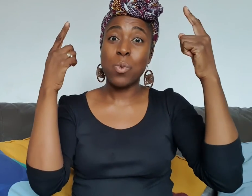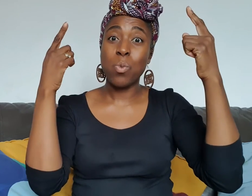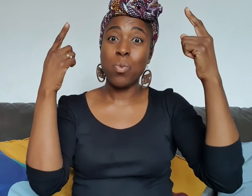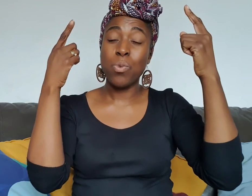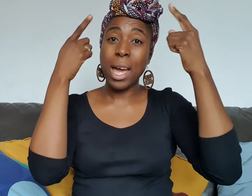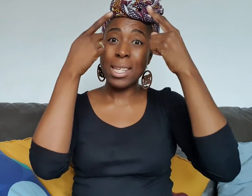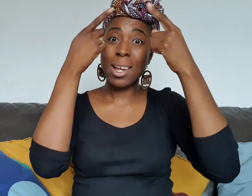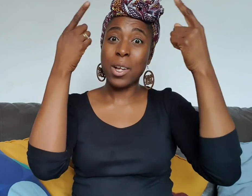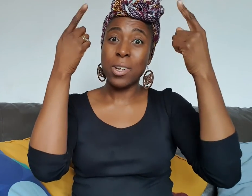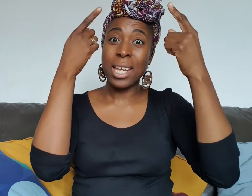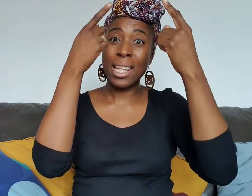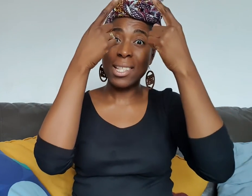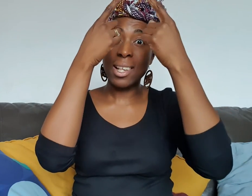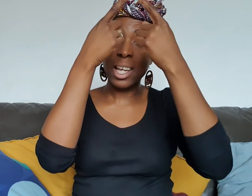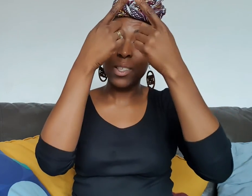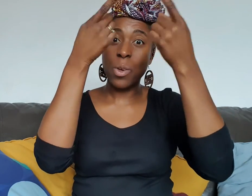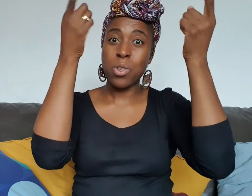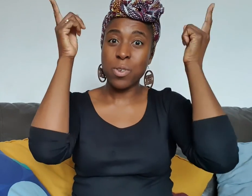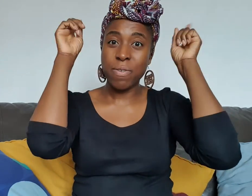that is iconic. That sign. university.